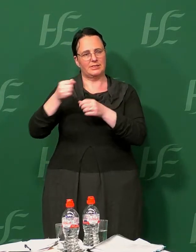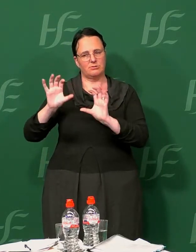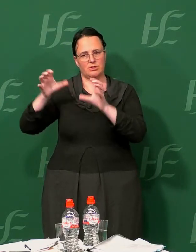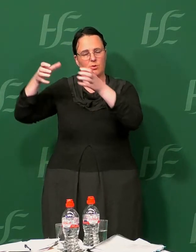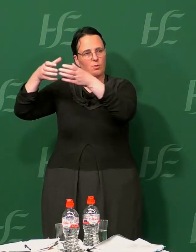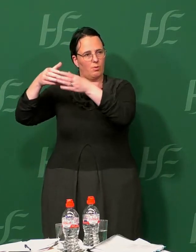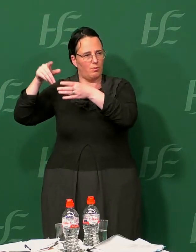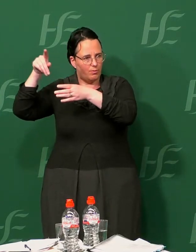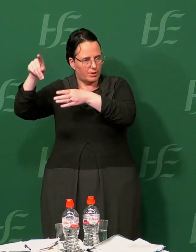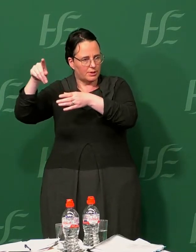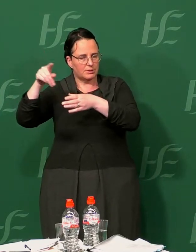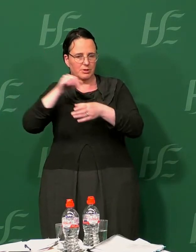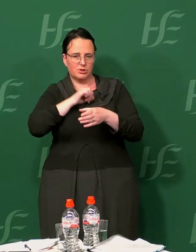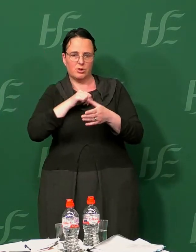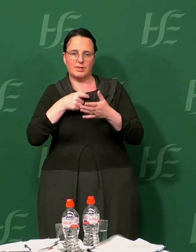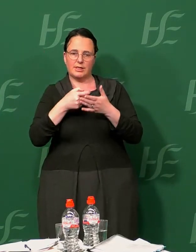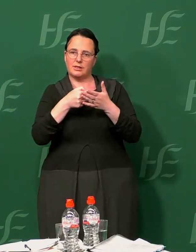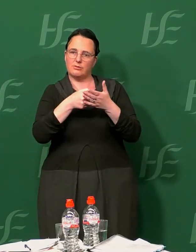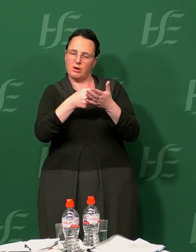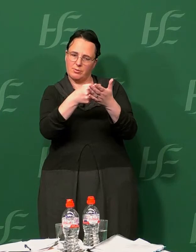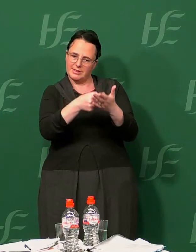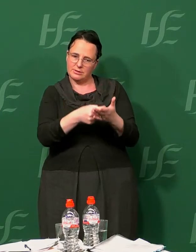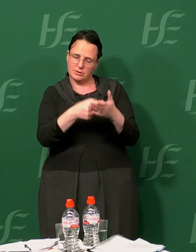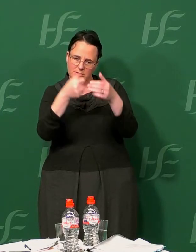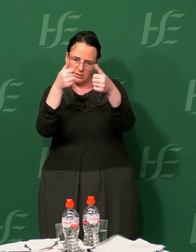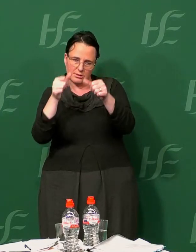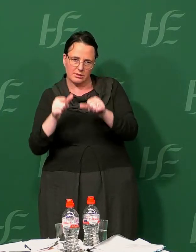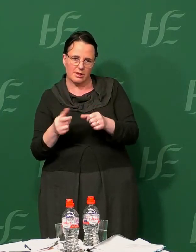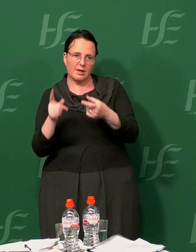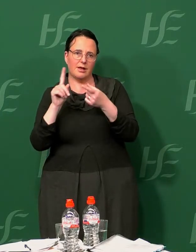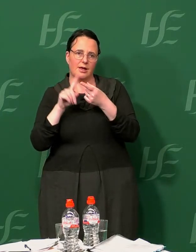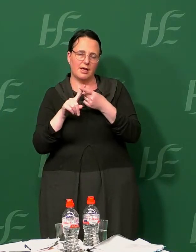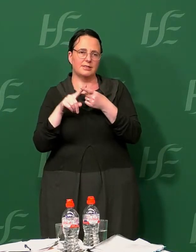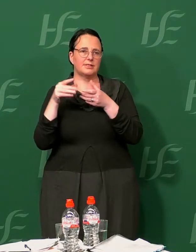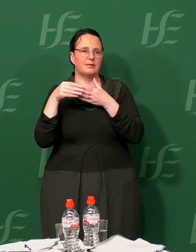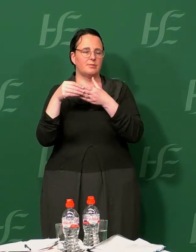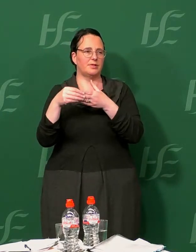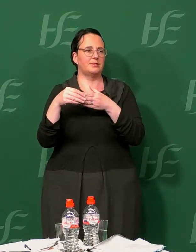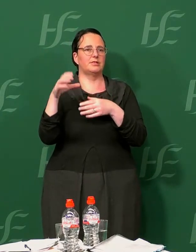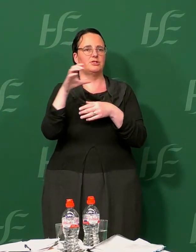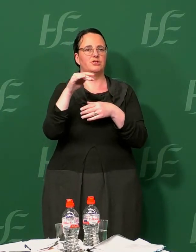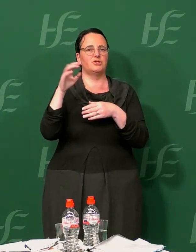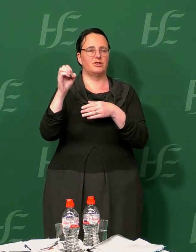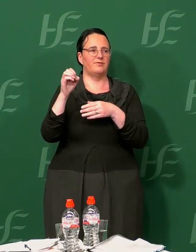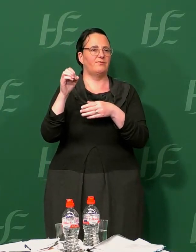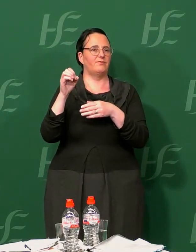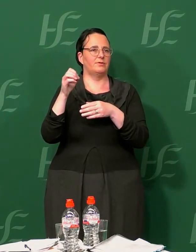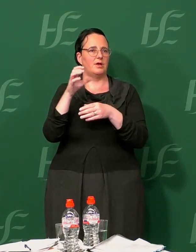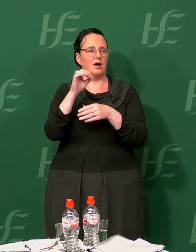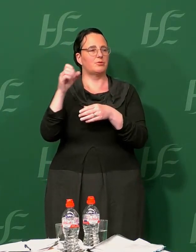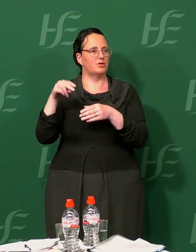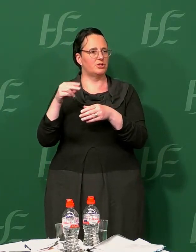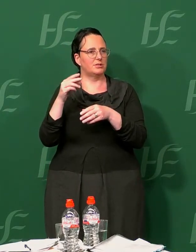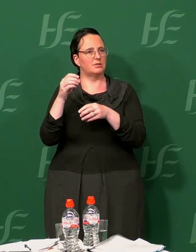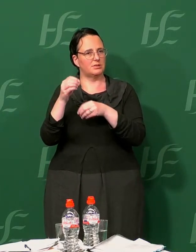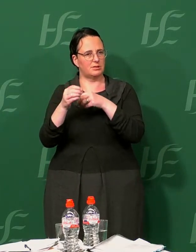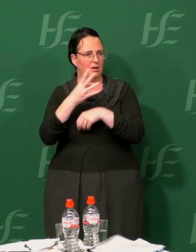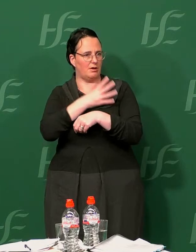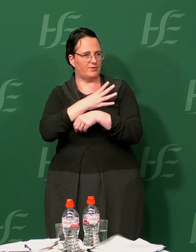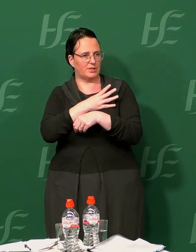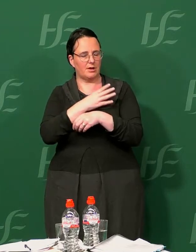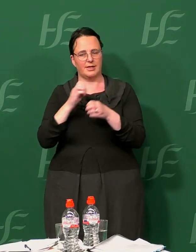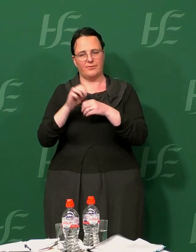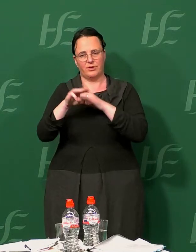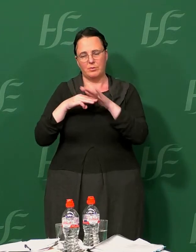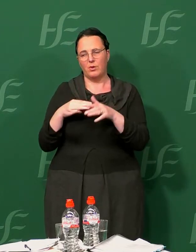the recommendations, reporting to a steering group headed up by the Chief Operations Officer, and indeed then reporting to myself on a monthly basis on